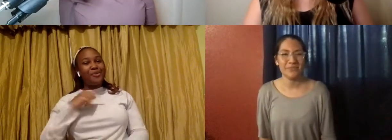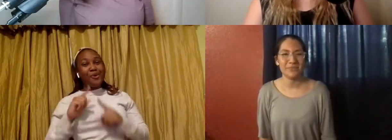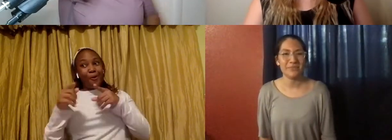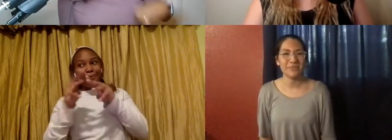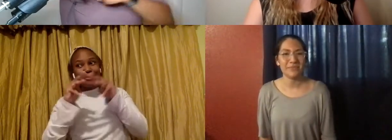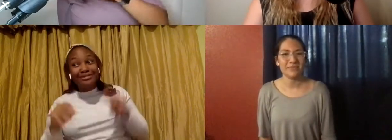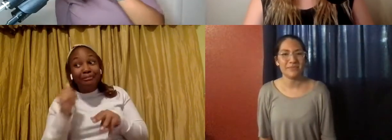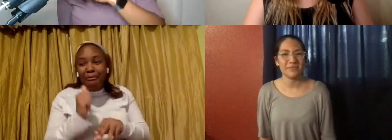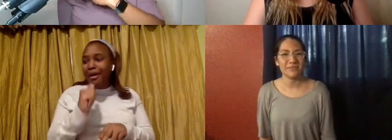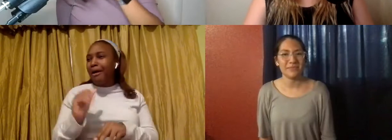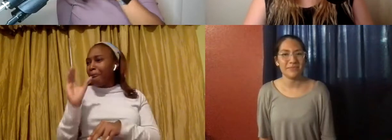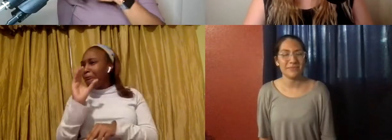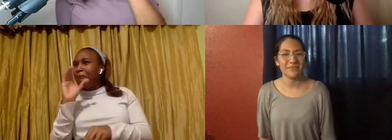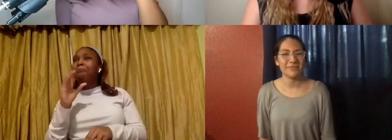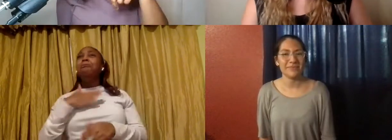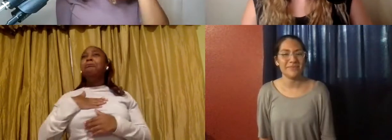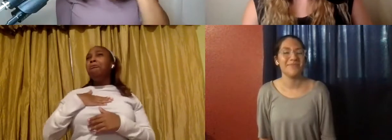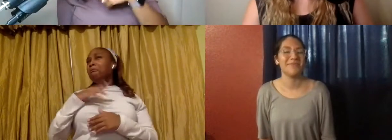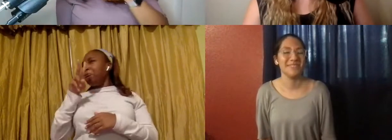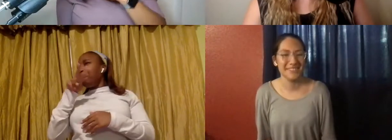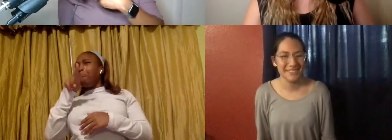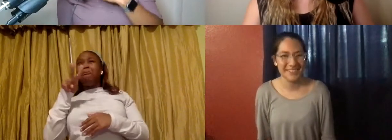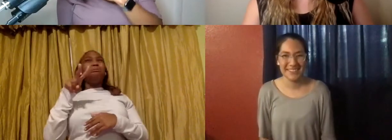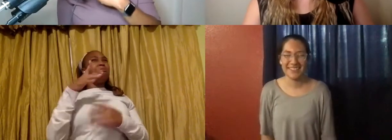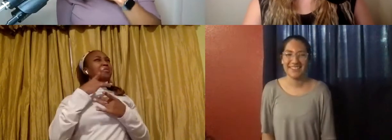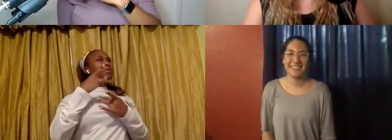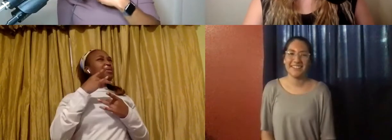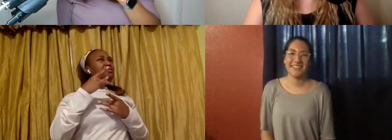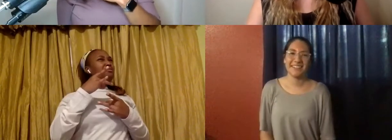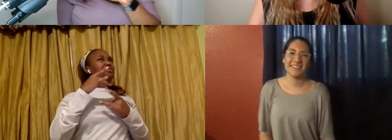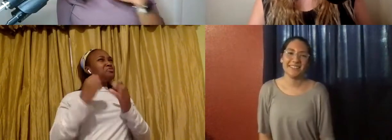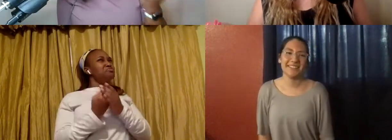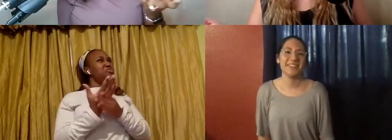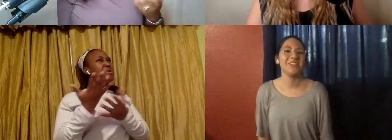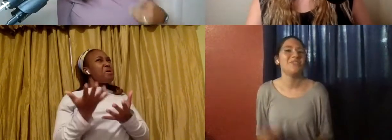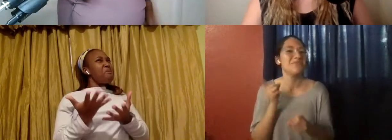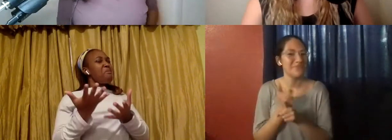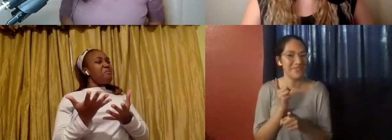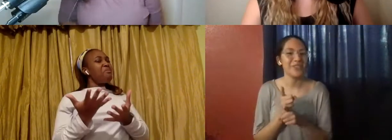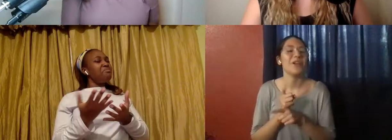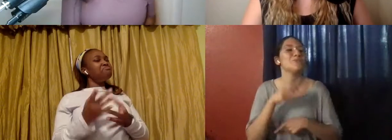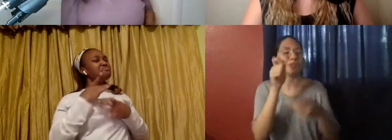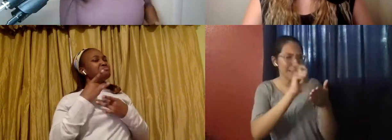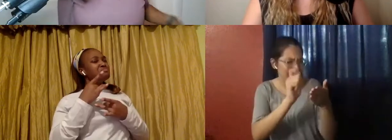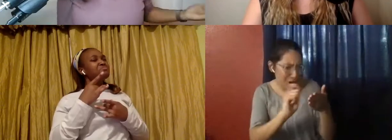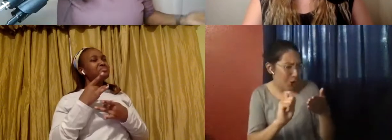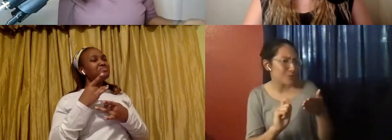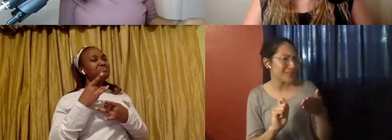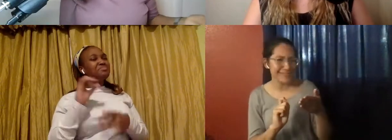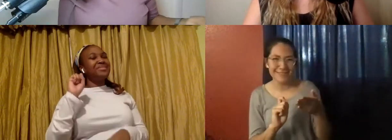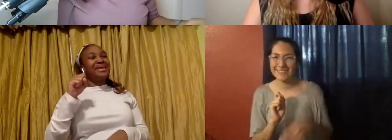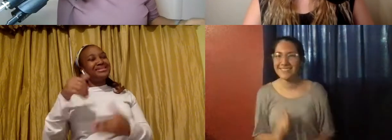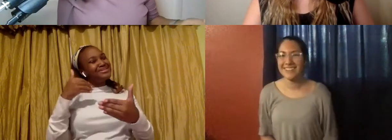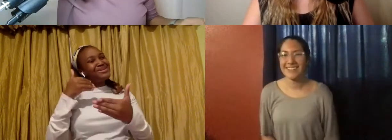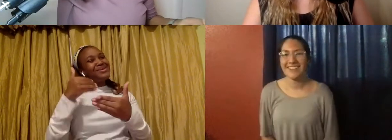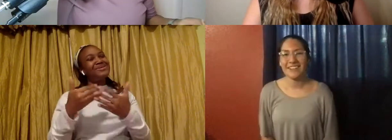like, interesting. Yeah. What's grown there? That's really interesting. That's the close. Yeah, that's the closest thing I'll ever